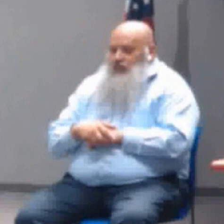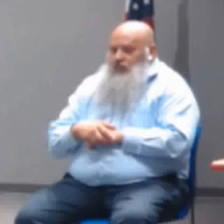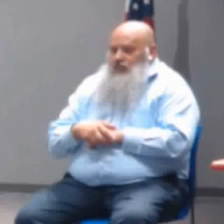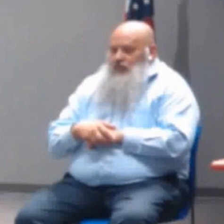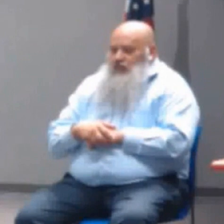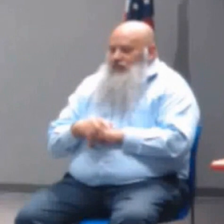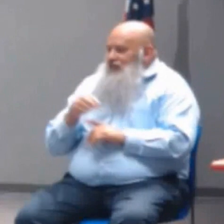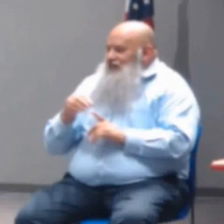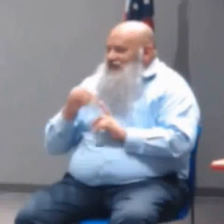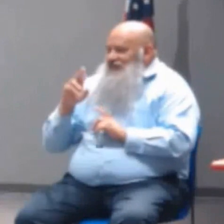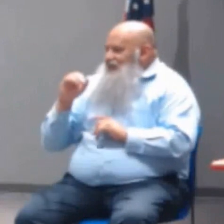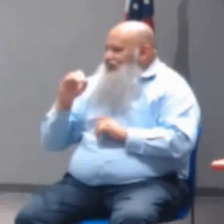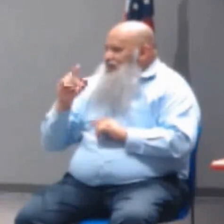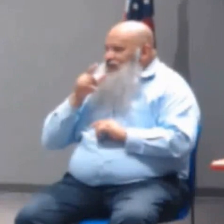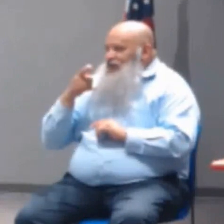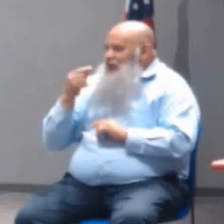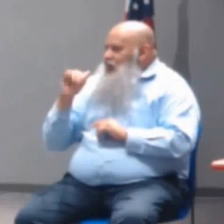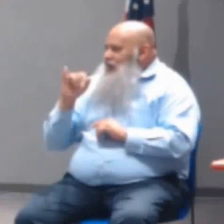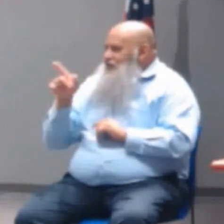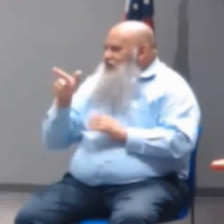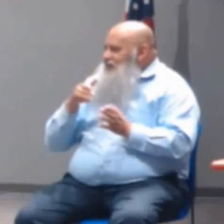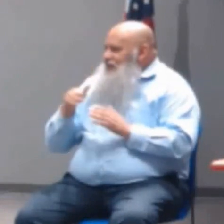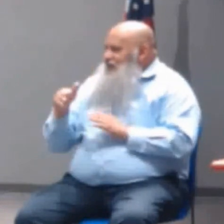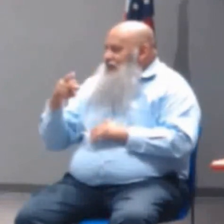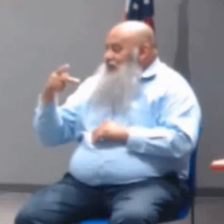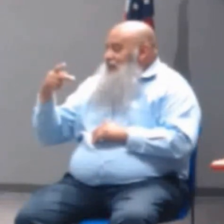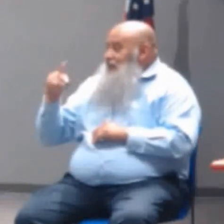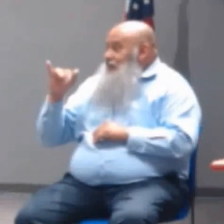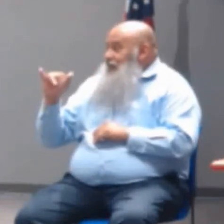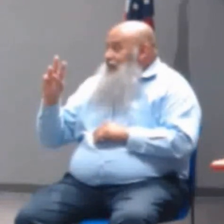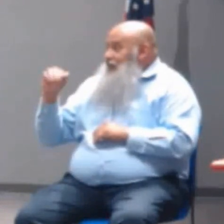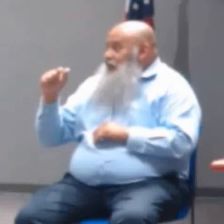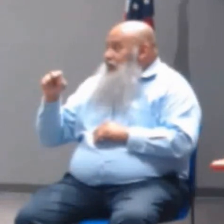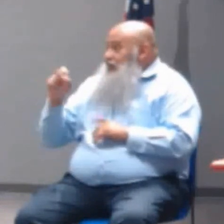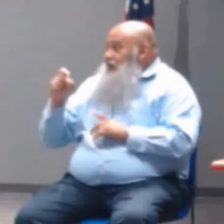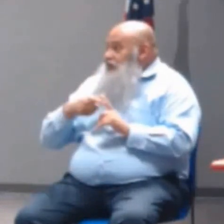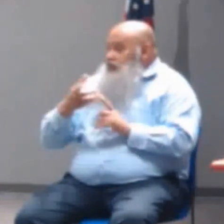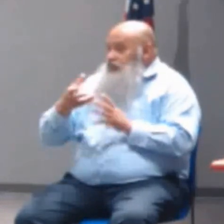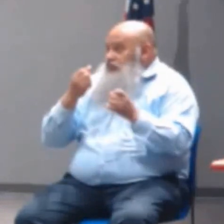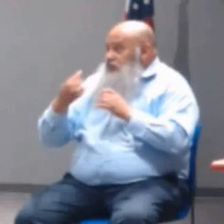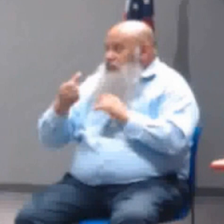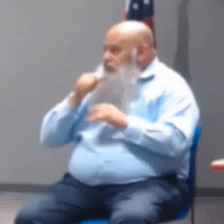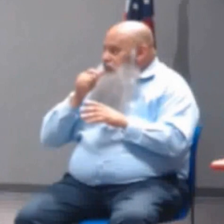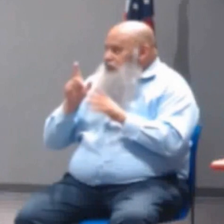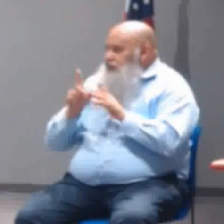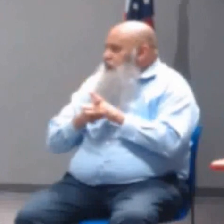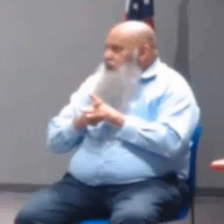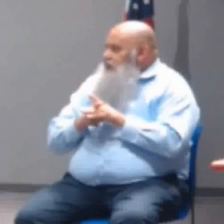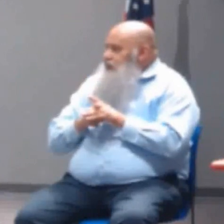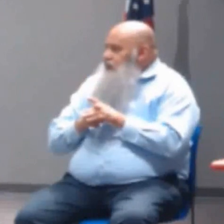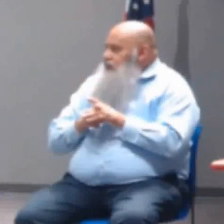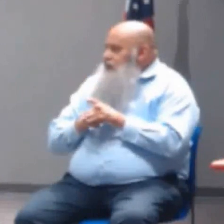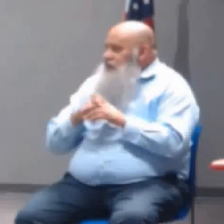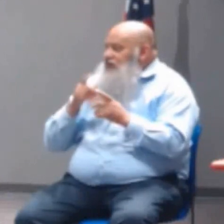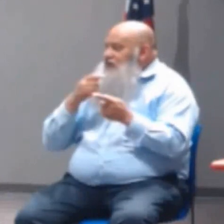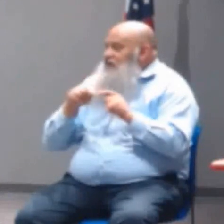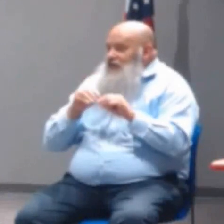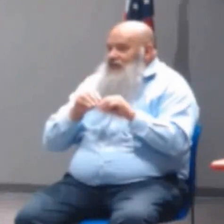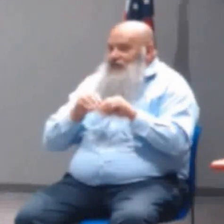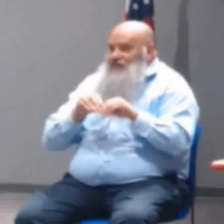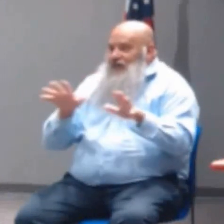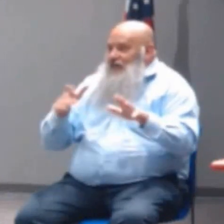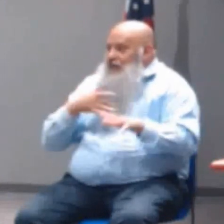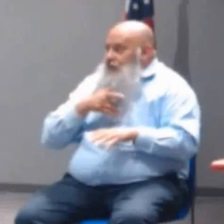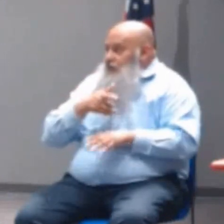Except the raid didn't go as planned. The paddy wagons to haul off the detainees didn't show up. And instead of dispersing like